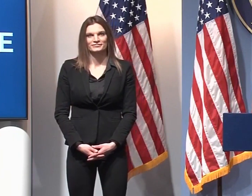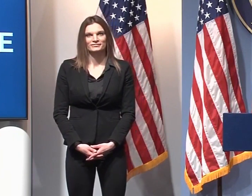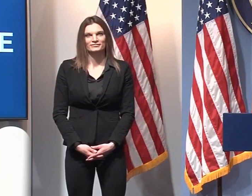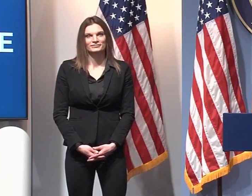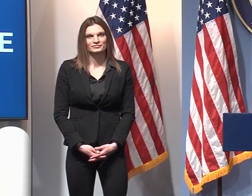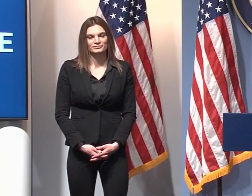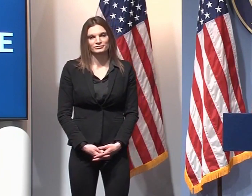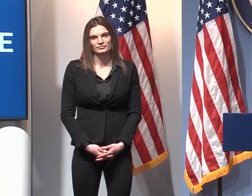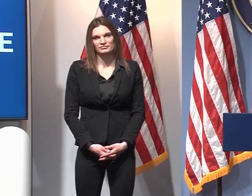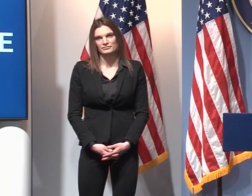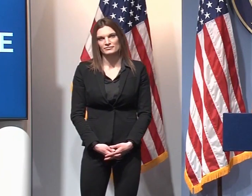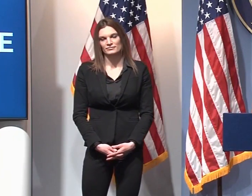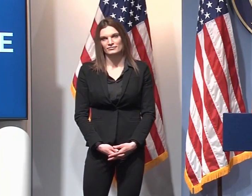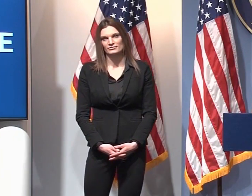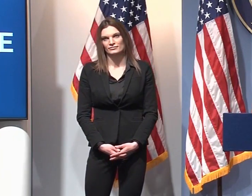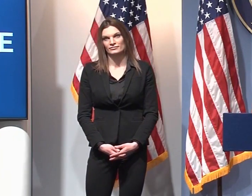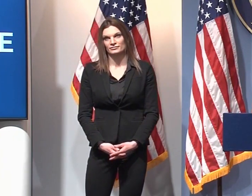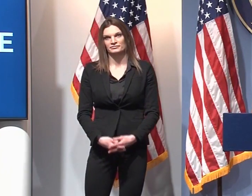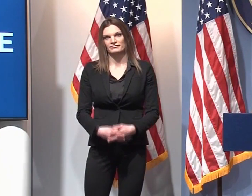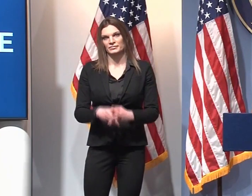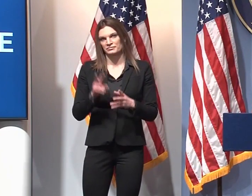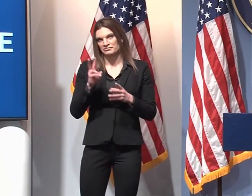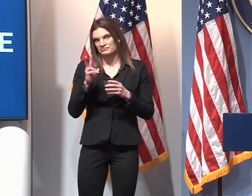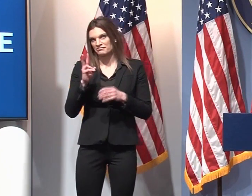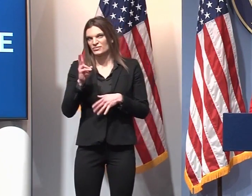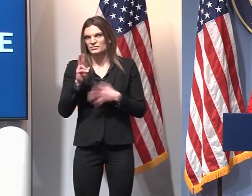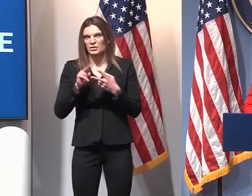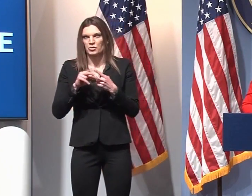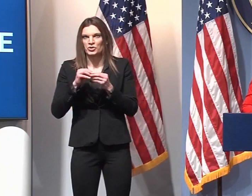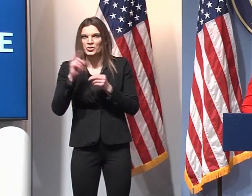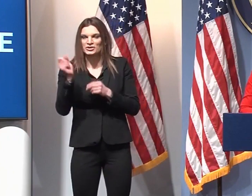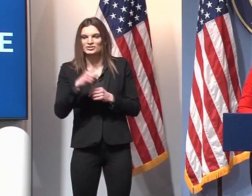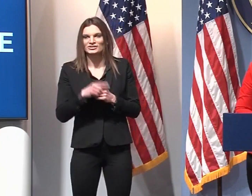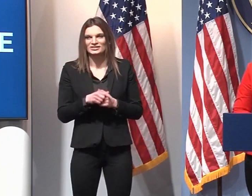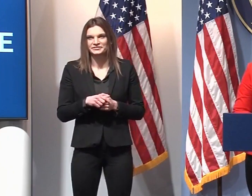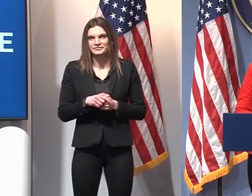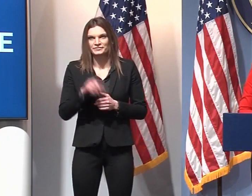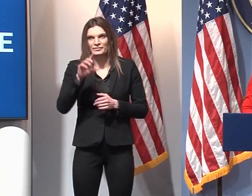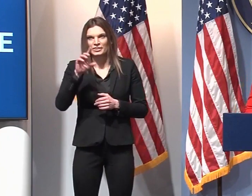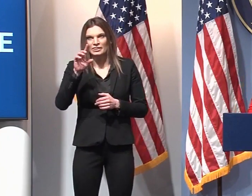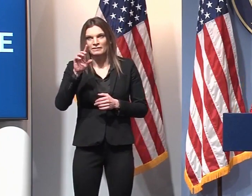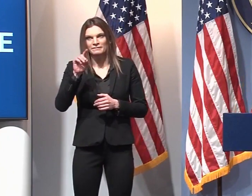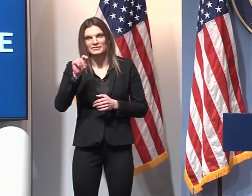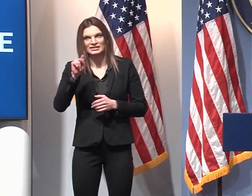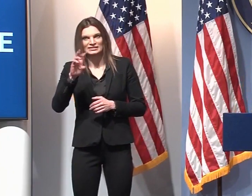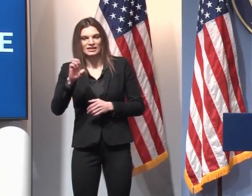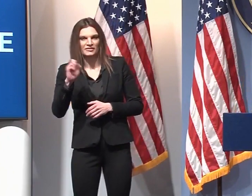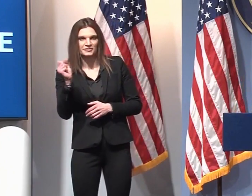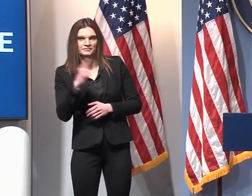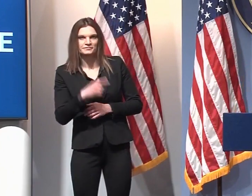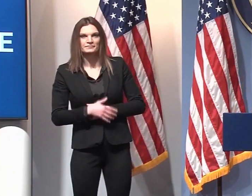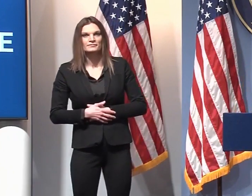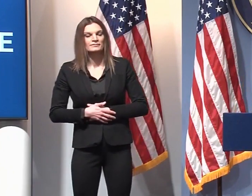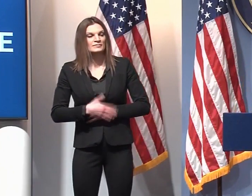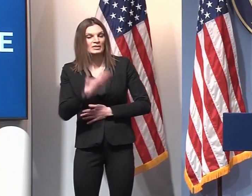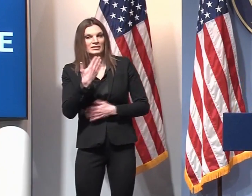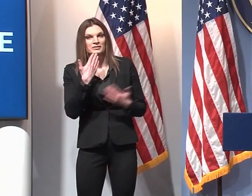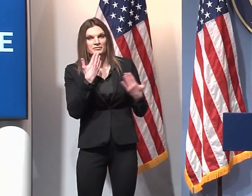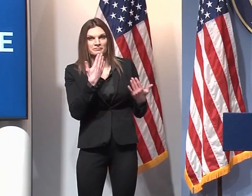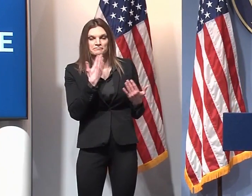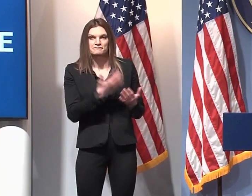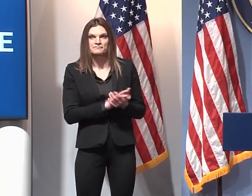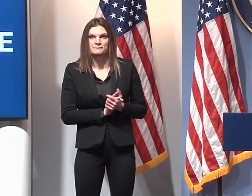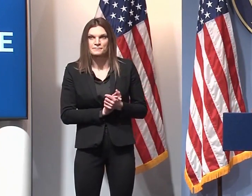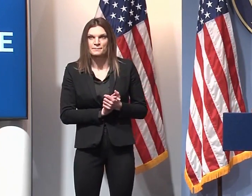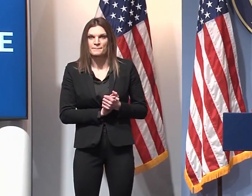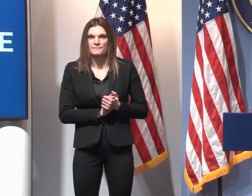We have time for a couple more questions. We'll turn it over to Dave Boucher with the Detroit Free. Hi, Governor. Thank you for the time today. I'm